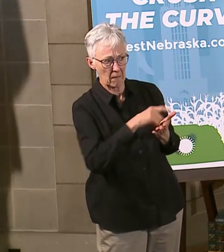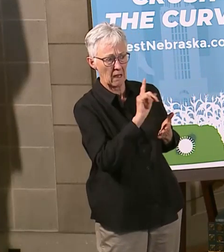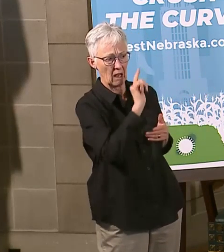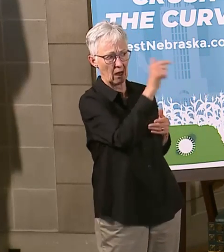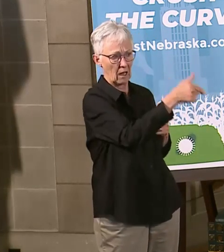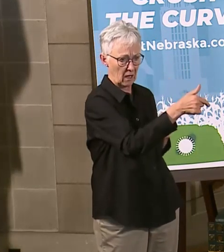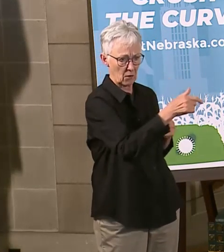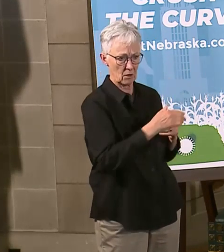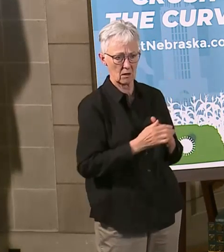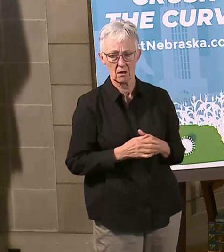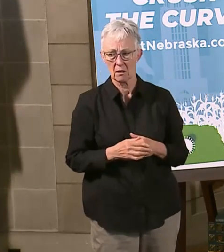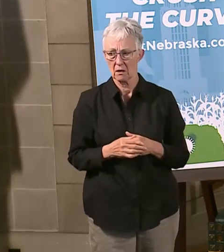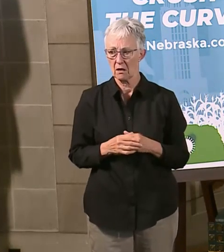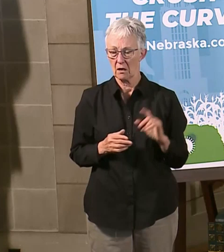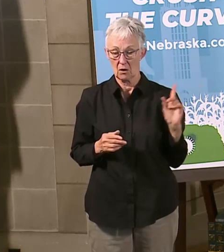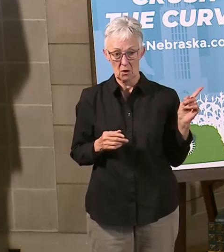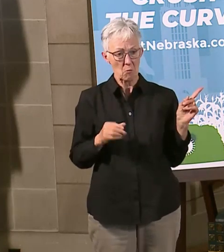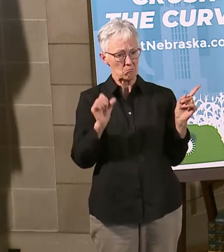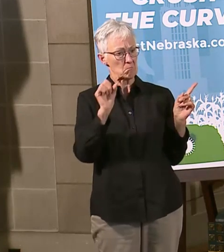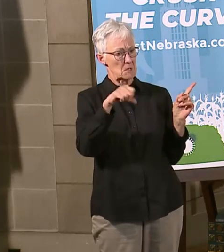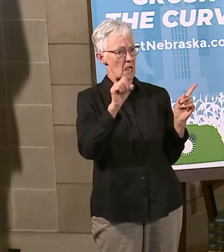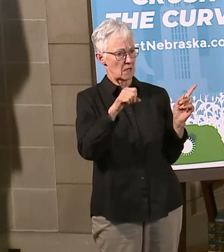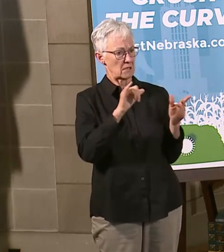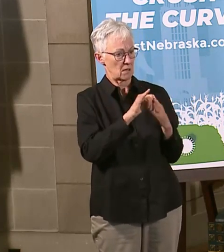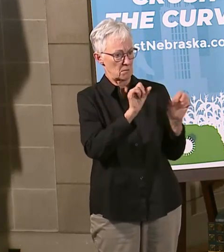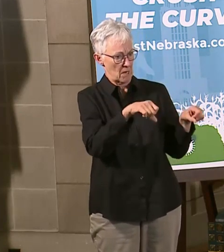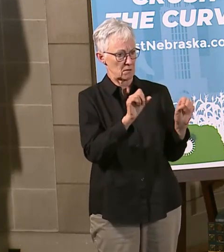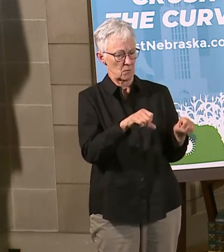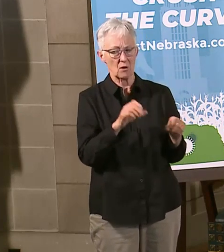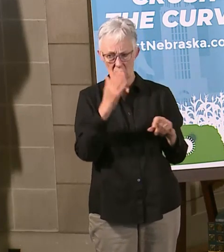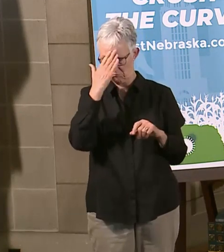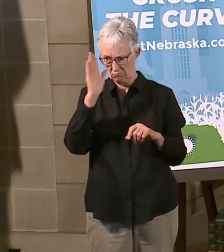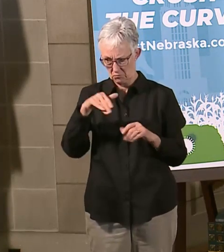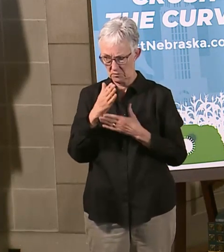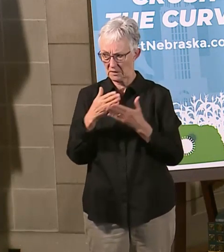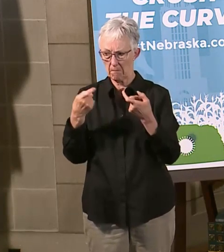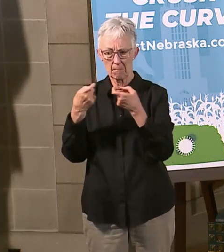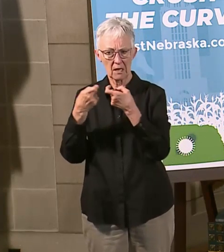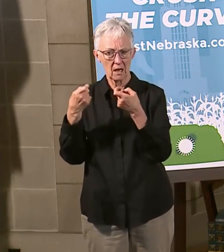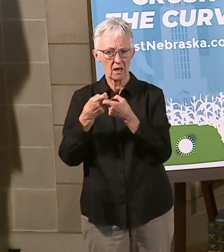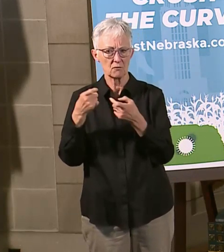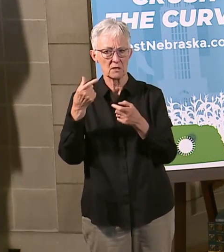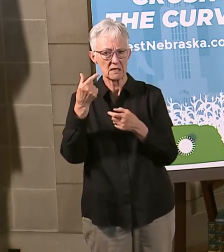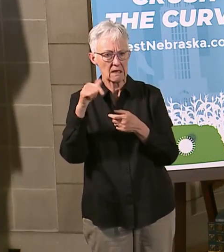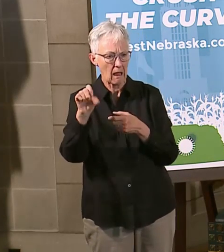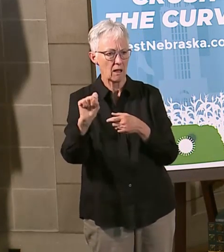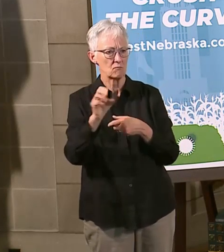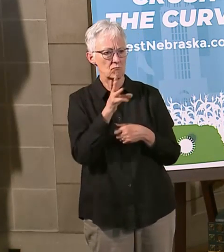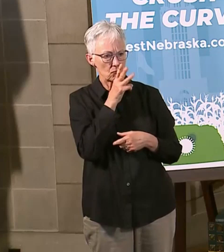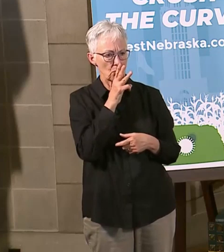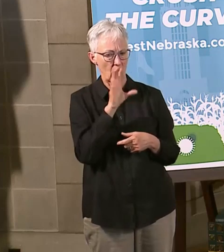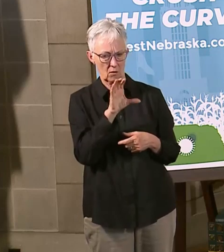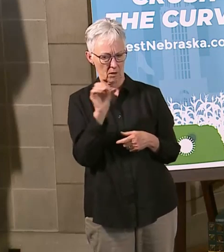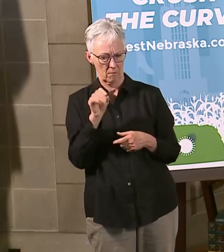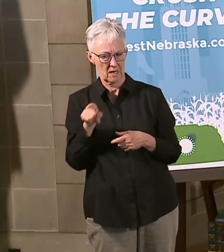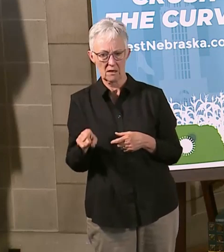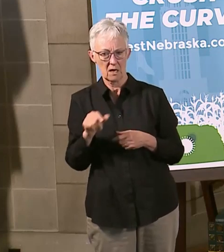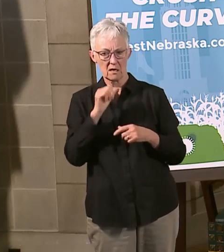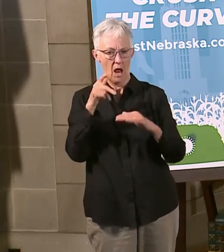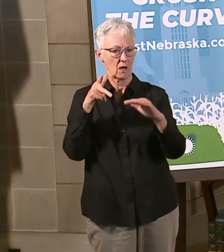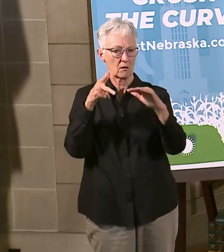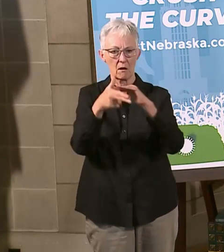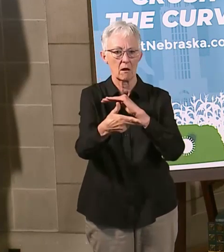off by and large. There may be somebody out there who's doing, but by and large, most of the utilities in this state are not cutting people off because they